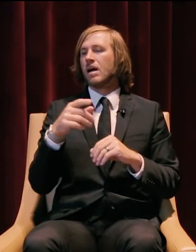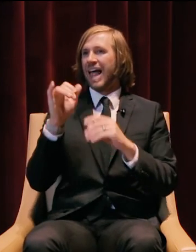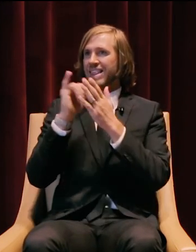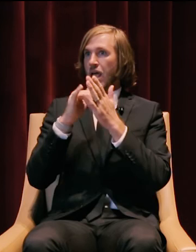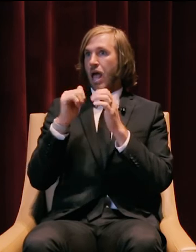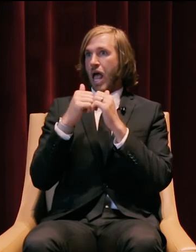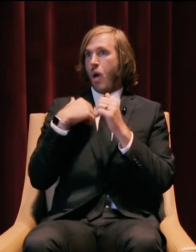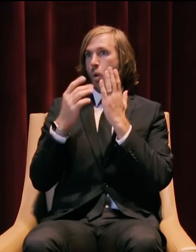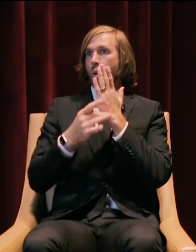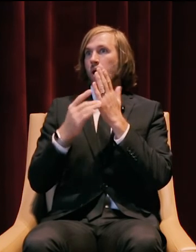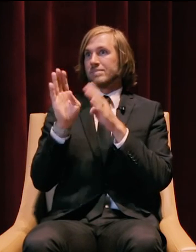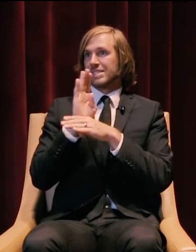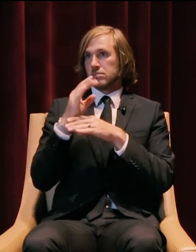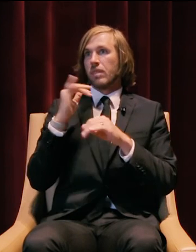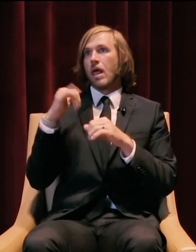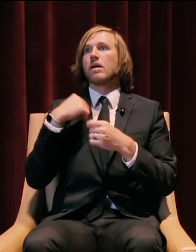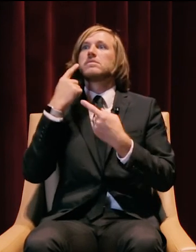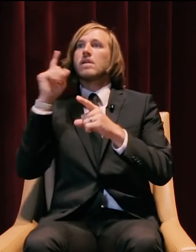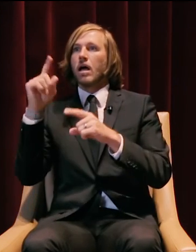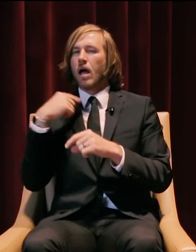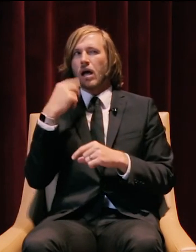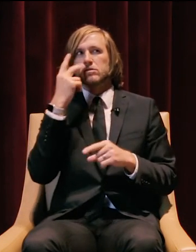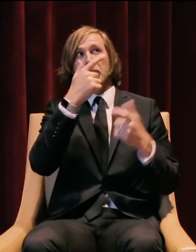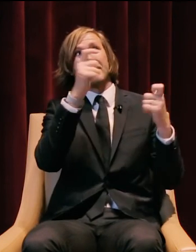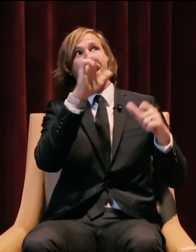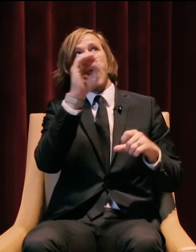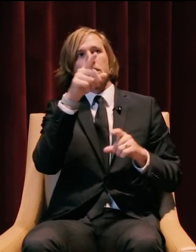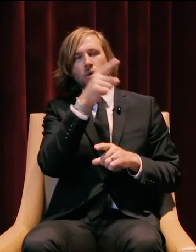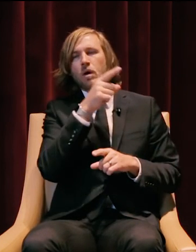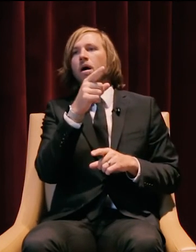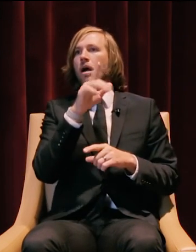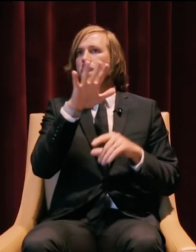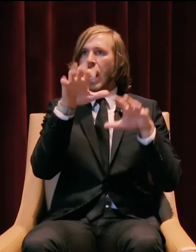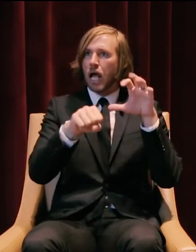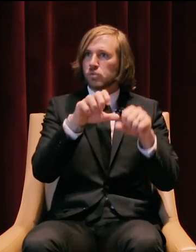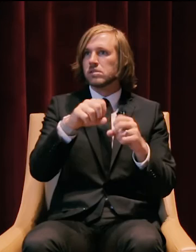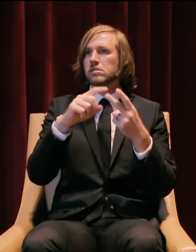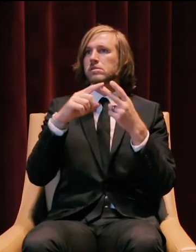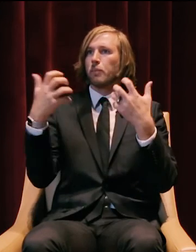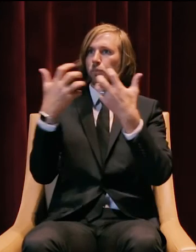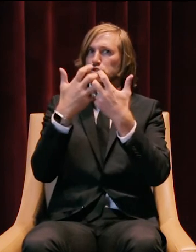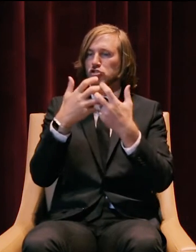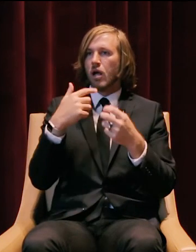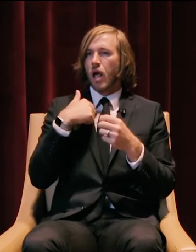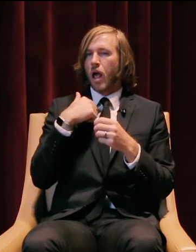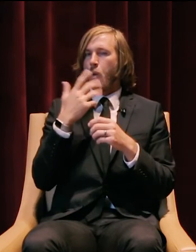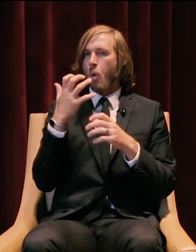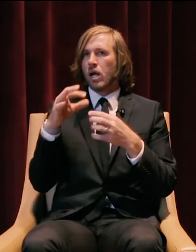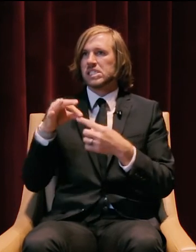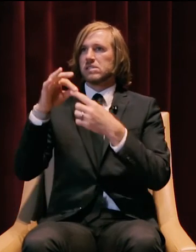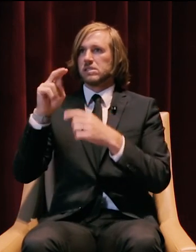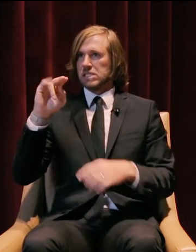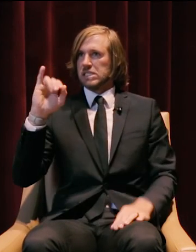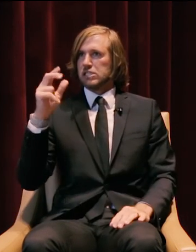That's what I did in the oil business, and I was very successful. I saw how the big companies did acquisitions and mergers. I went in for a niche